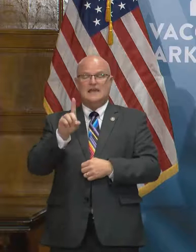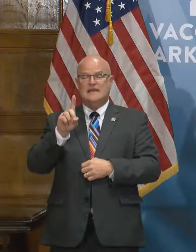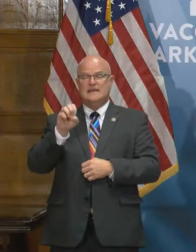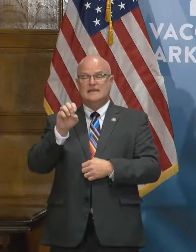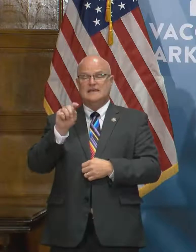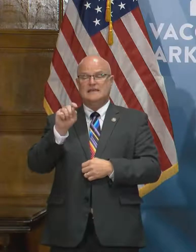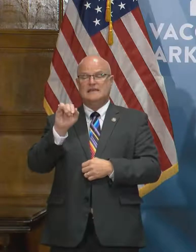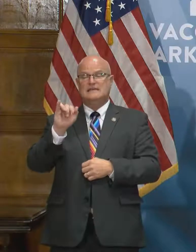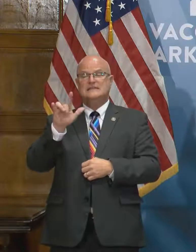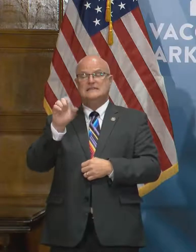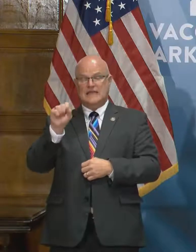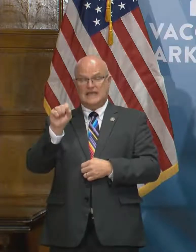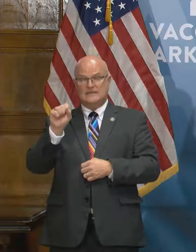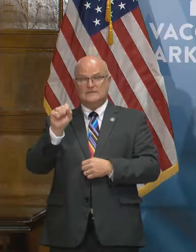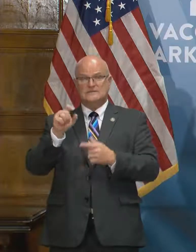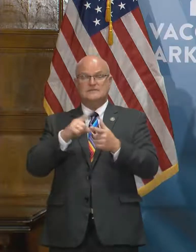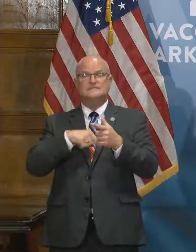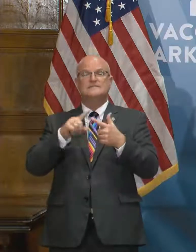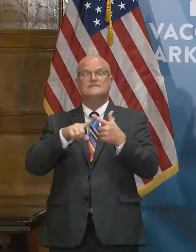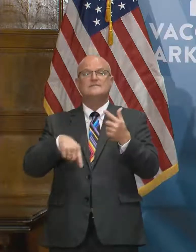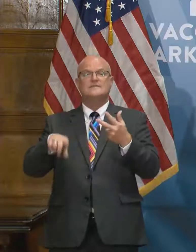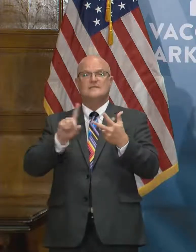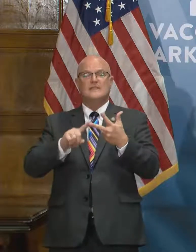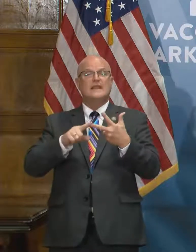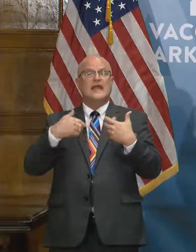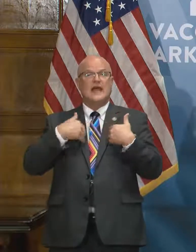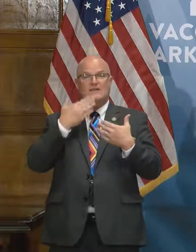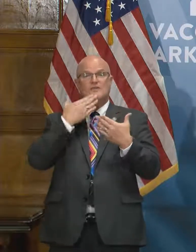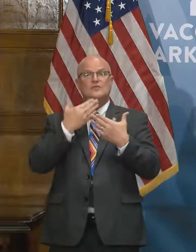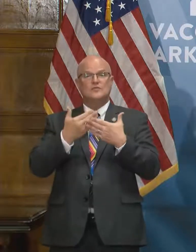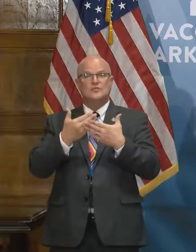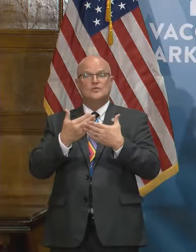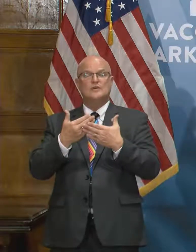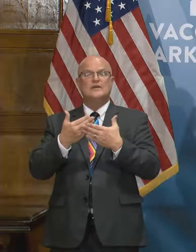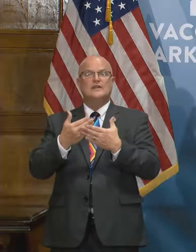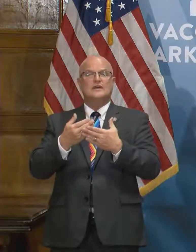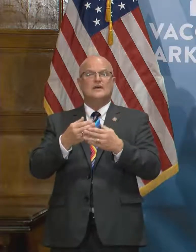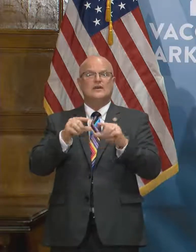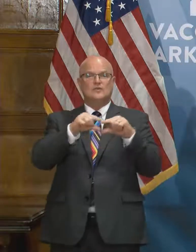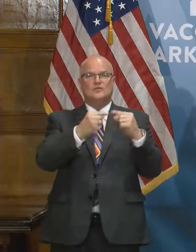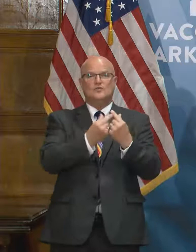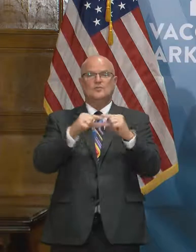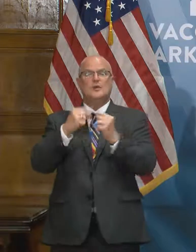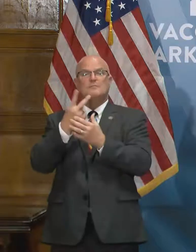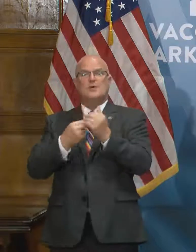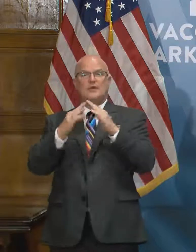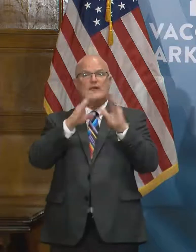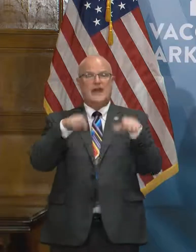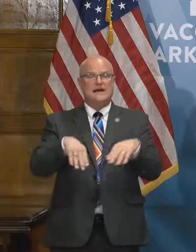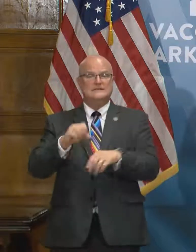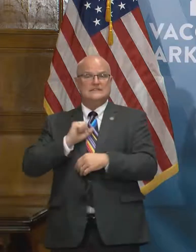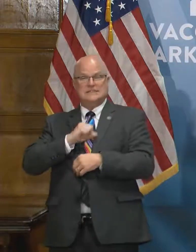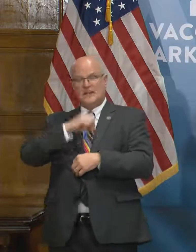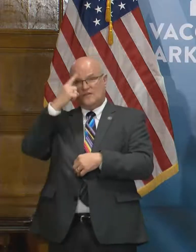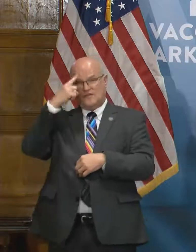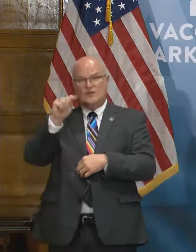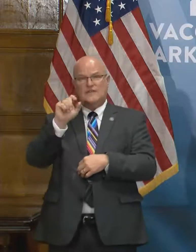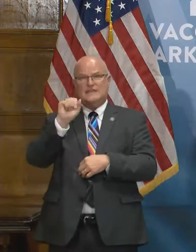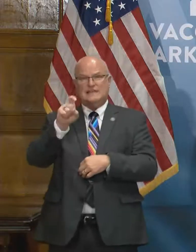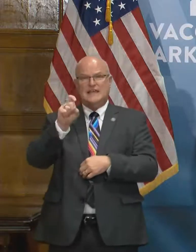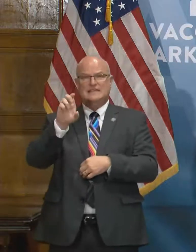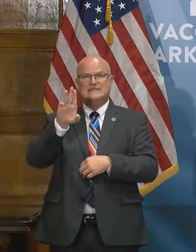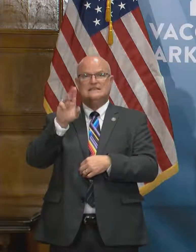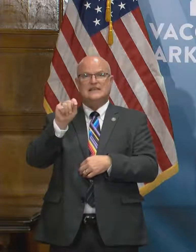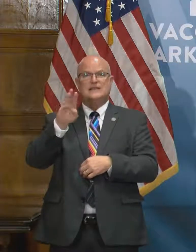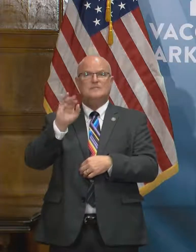details of it, and the fact that we do have a good majority on both houses for the tax cuts